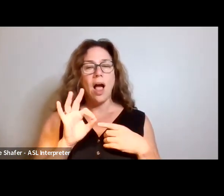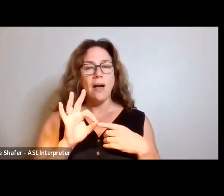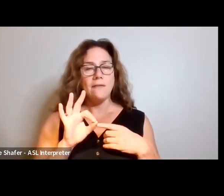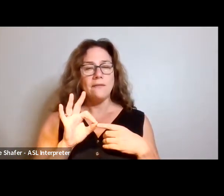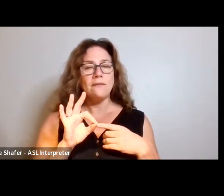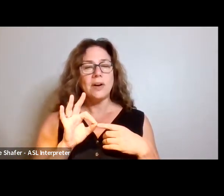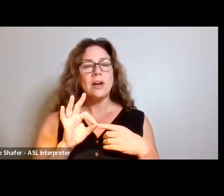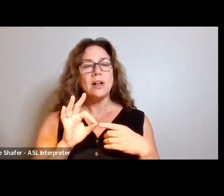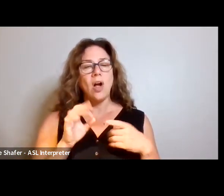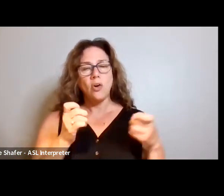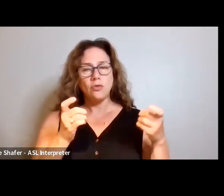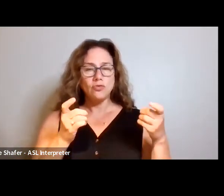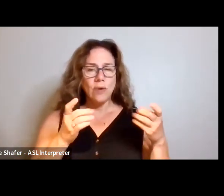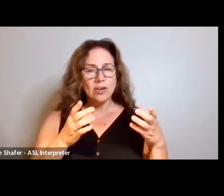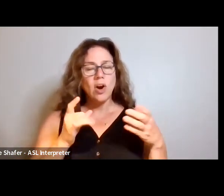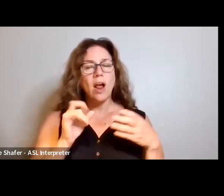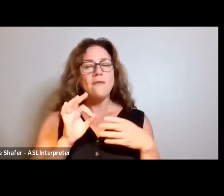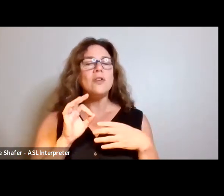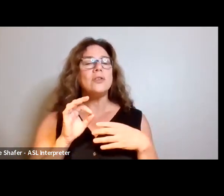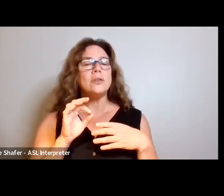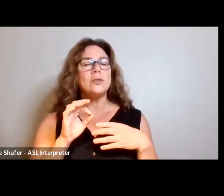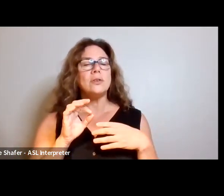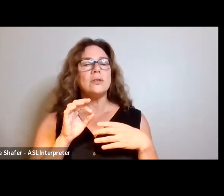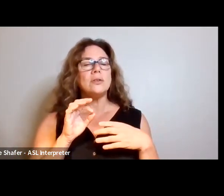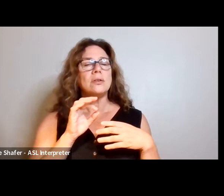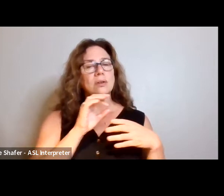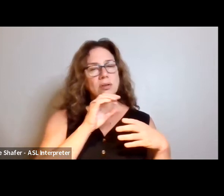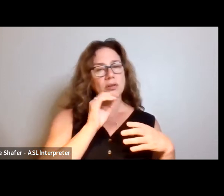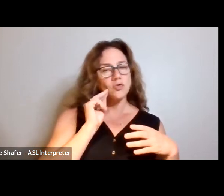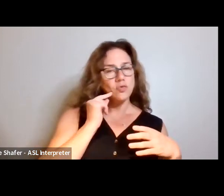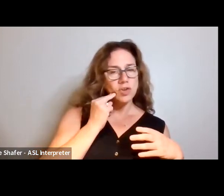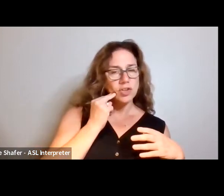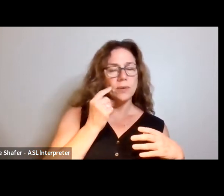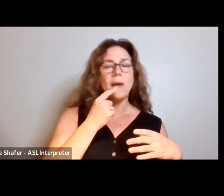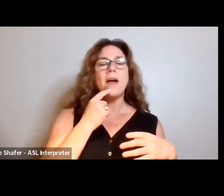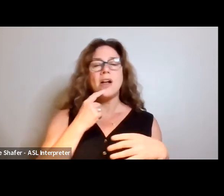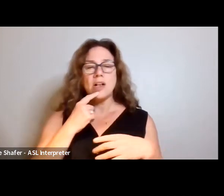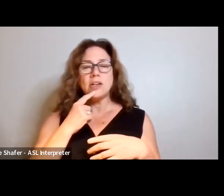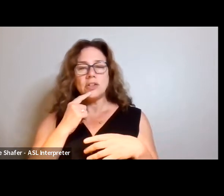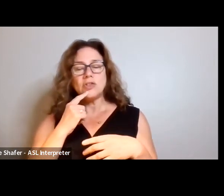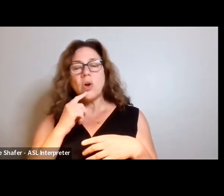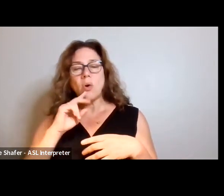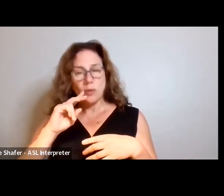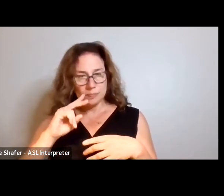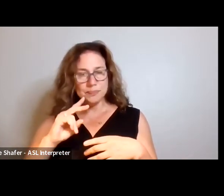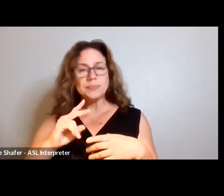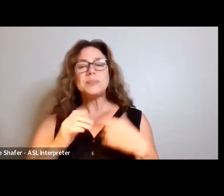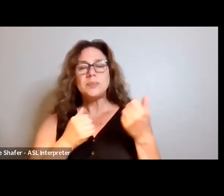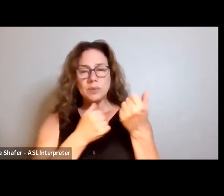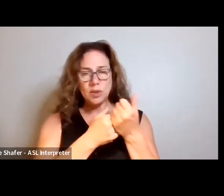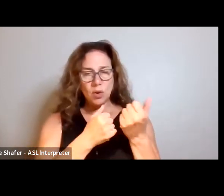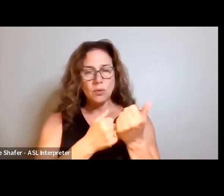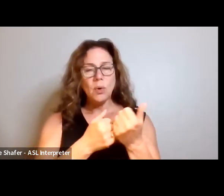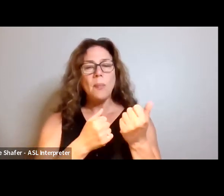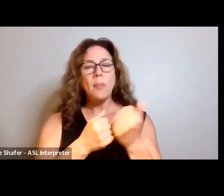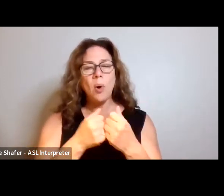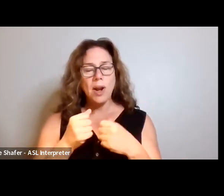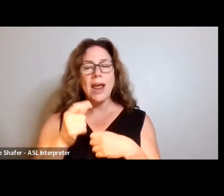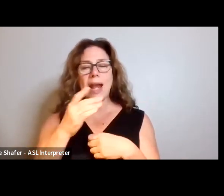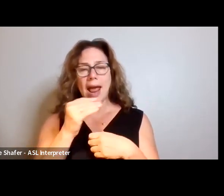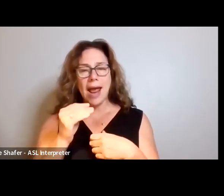make the motion to approve. Okay, motion made by trustee Chavez, Second. seconded by trustee Andrade Zuniga. All those in favor, please say